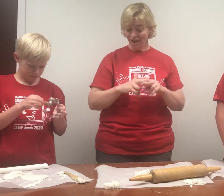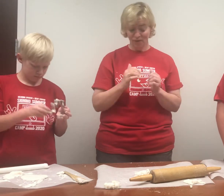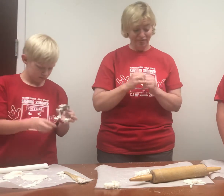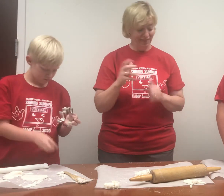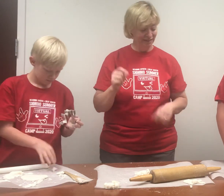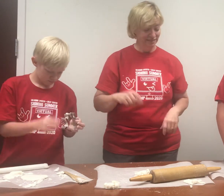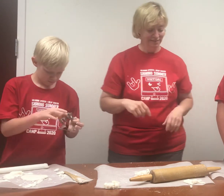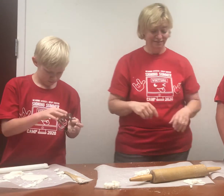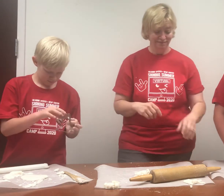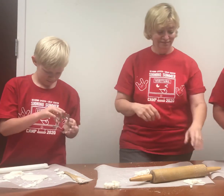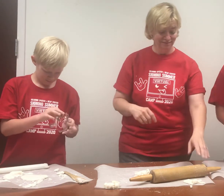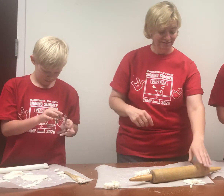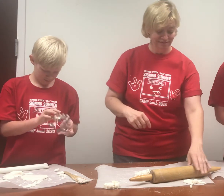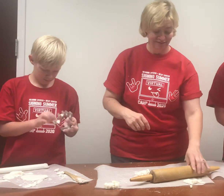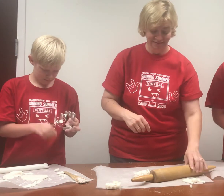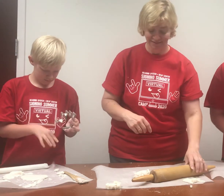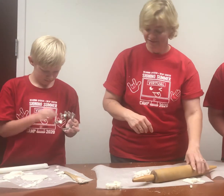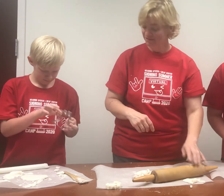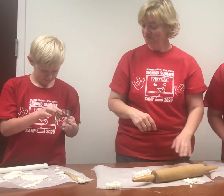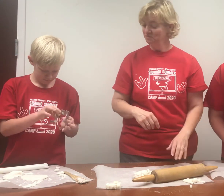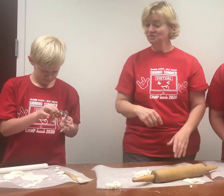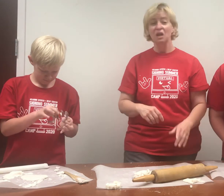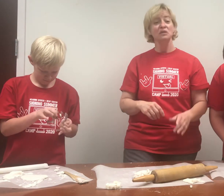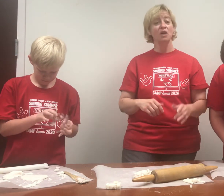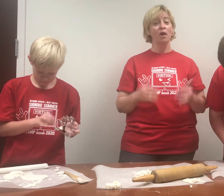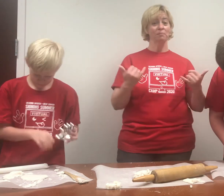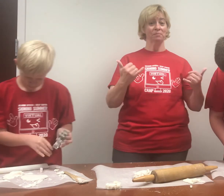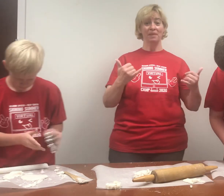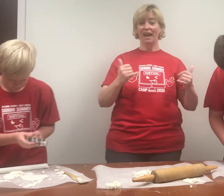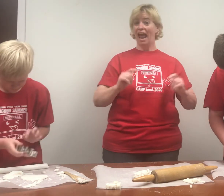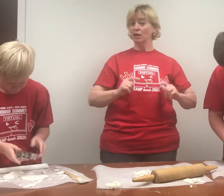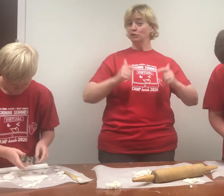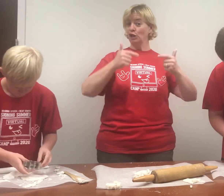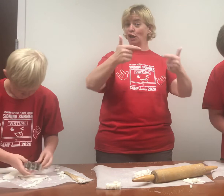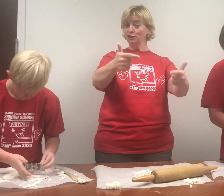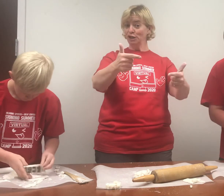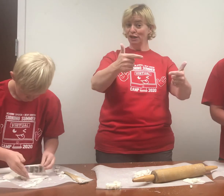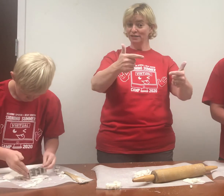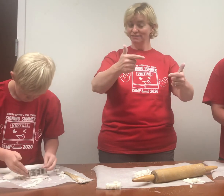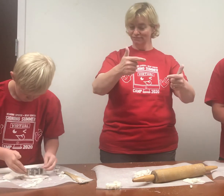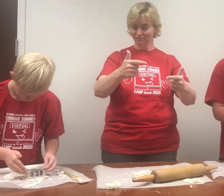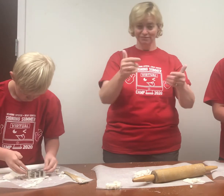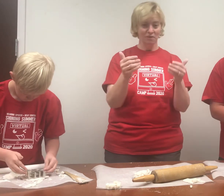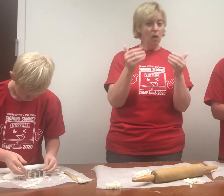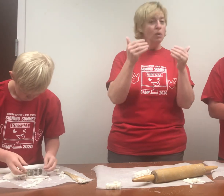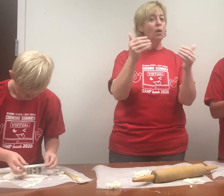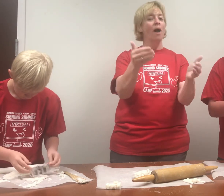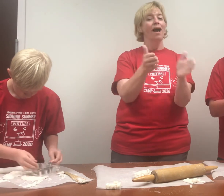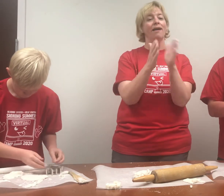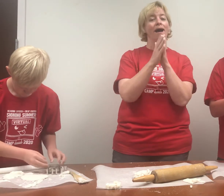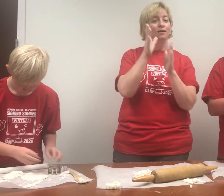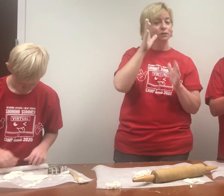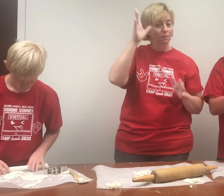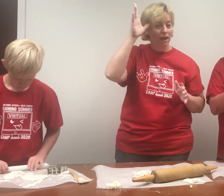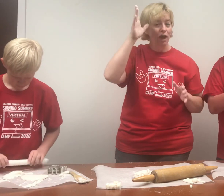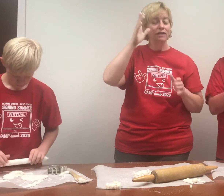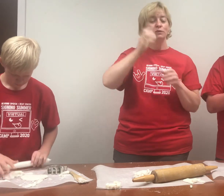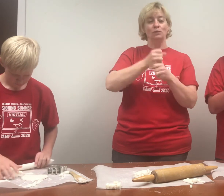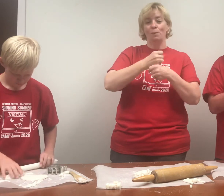Yeah, and just go ahead and continue to play and have as much fun as you want with it. All right, so now it's your turn. So go ahead and ask